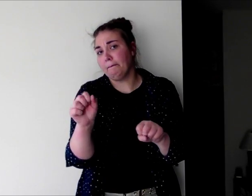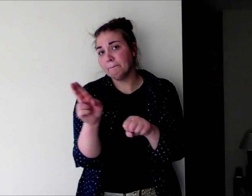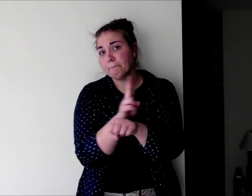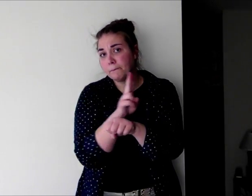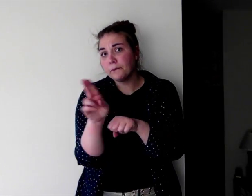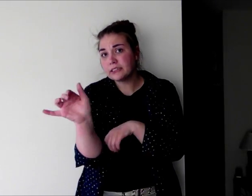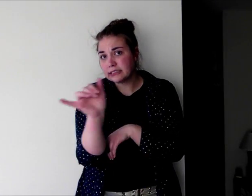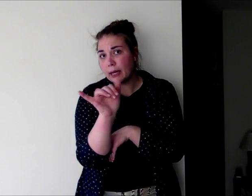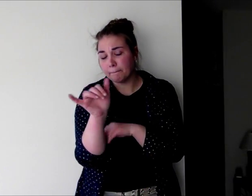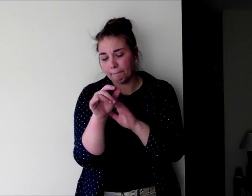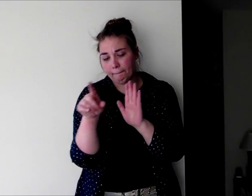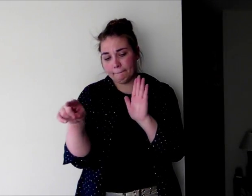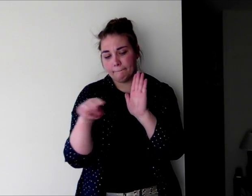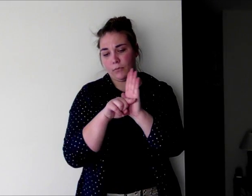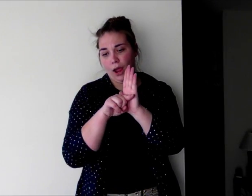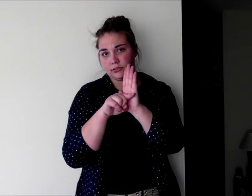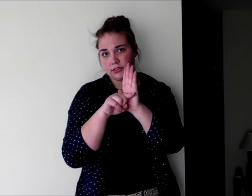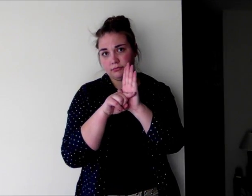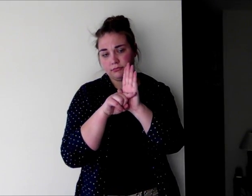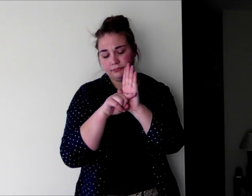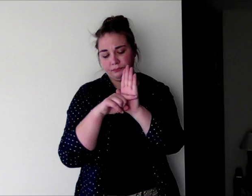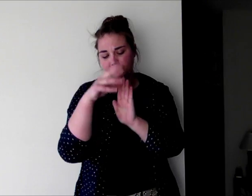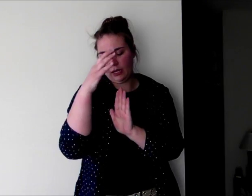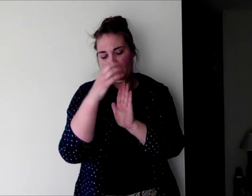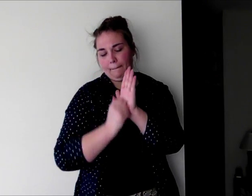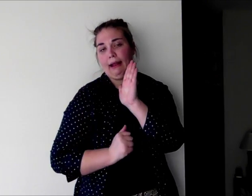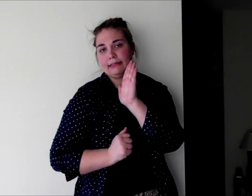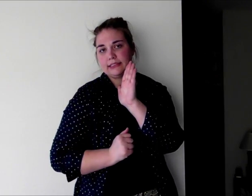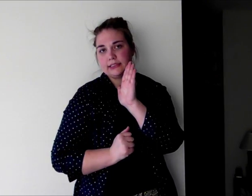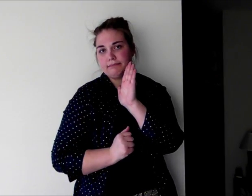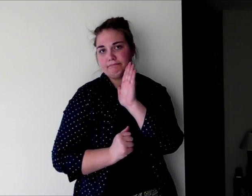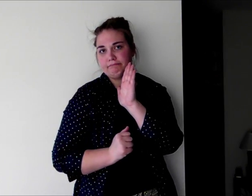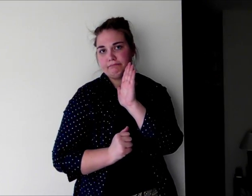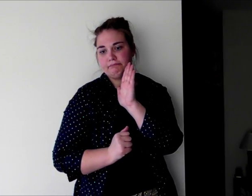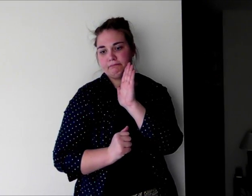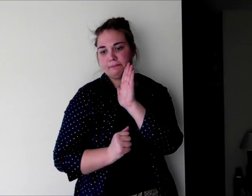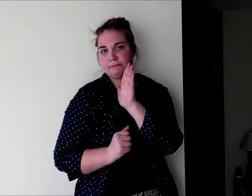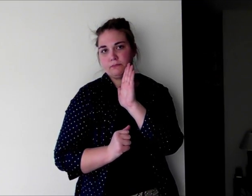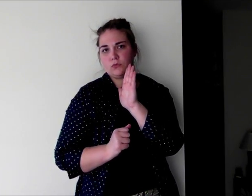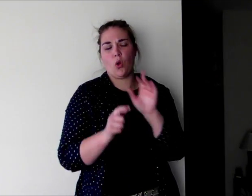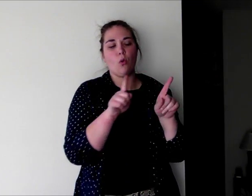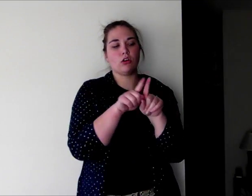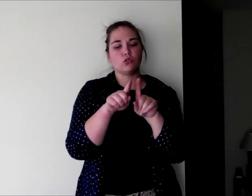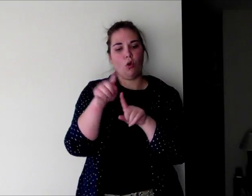And it can be used the same way, minus and subtract.